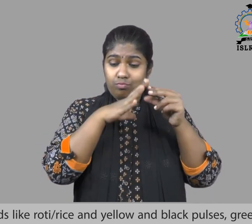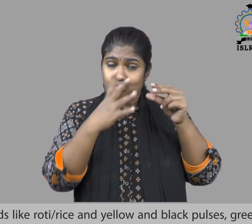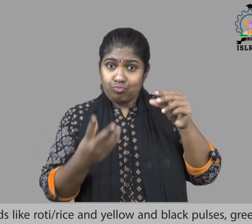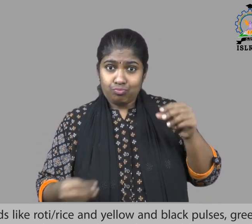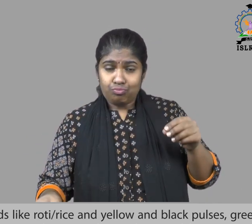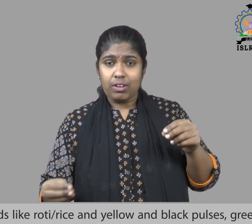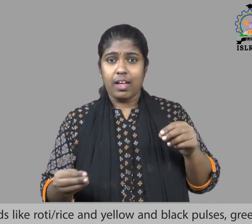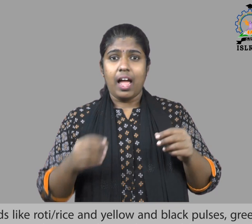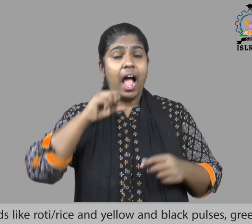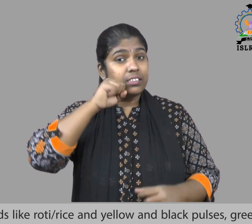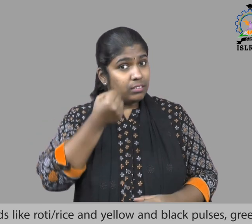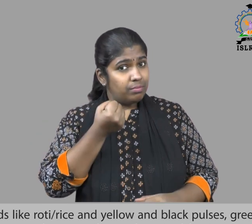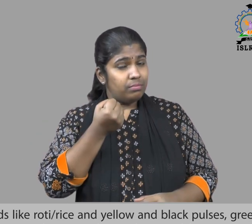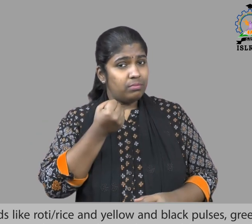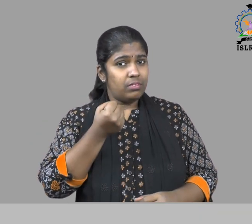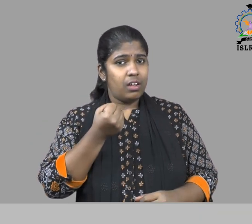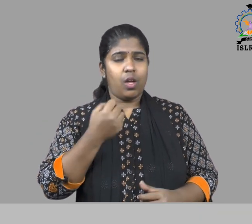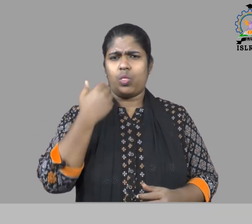ripe papaya.